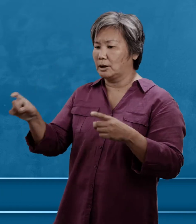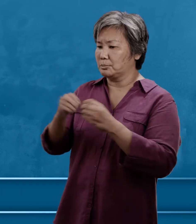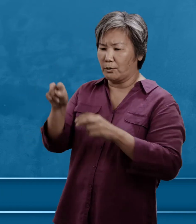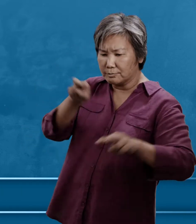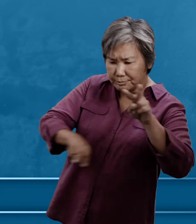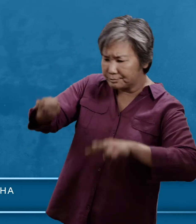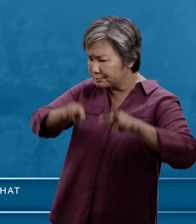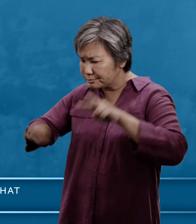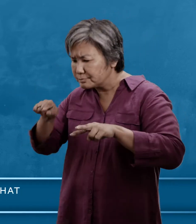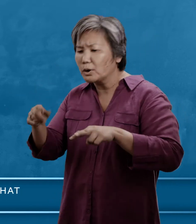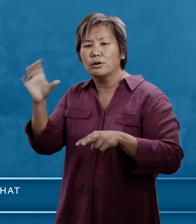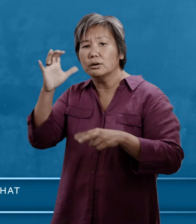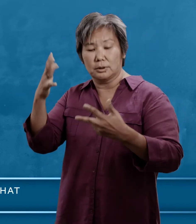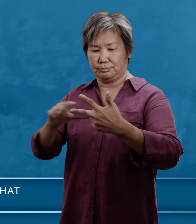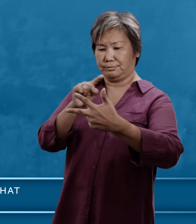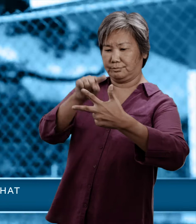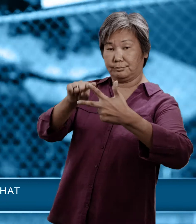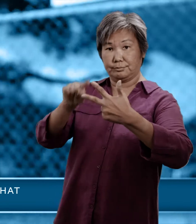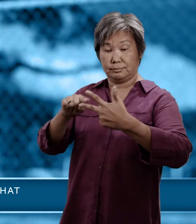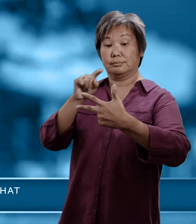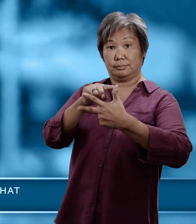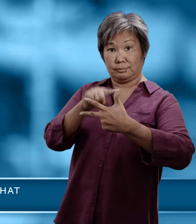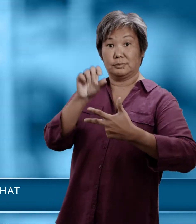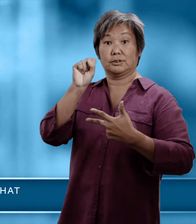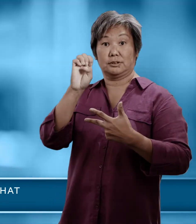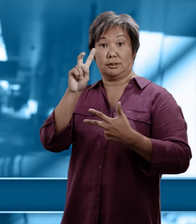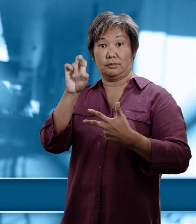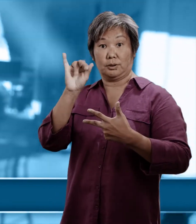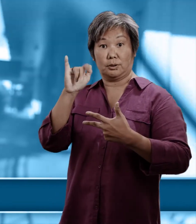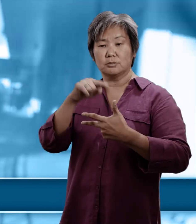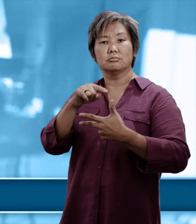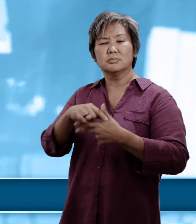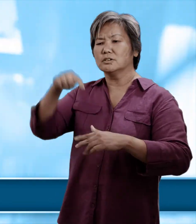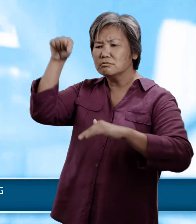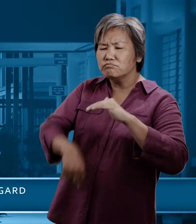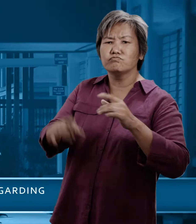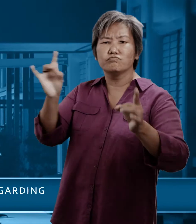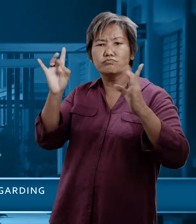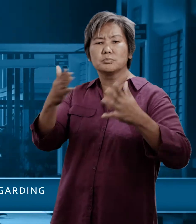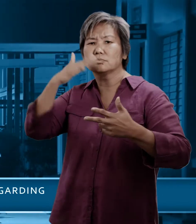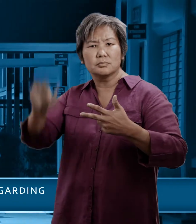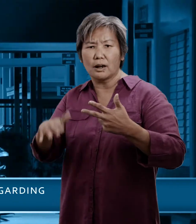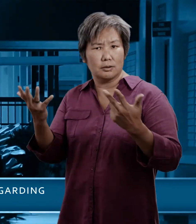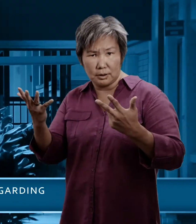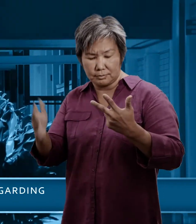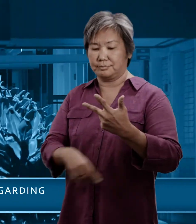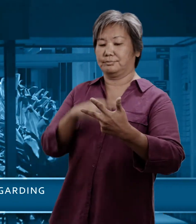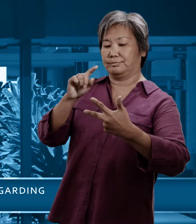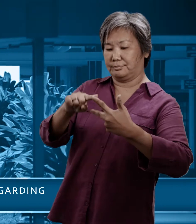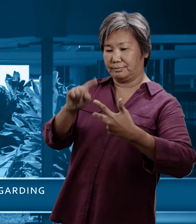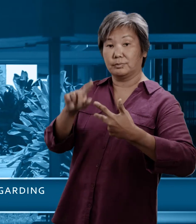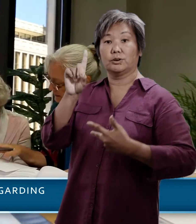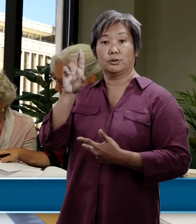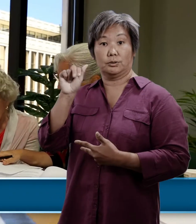To be awarded more than that, the panel needs to have additional information regarding the severity, duration, and impact